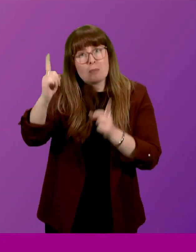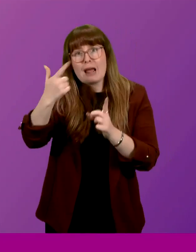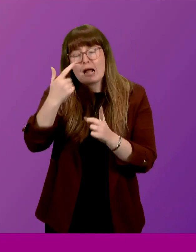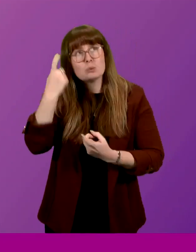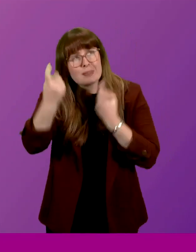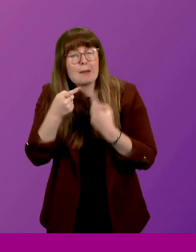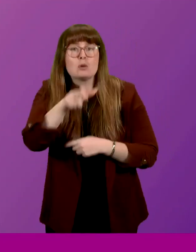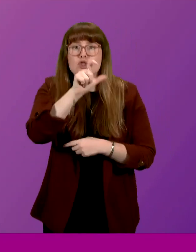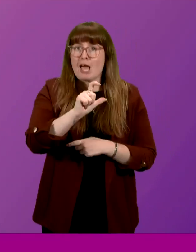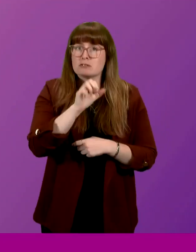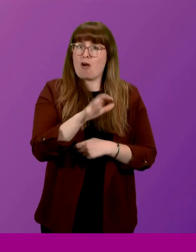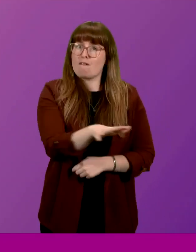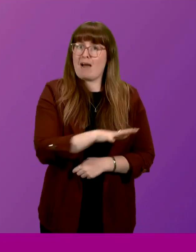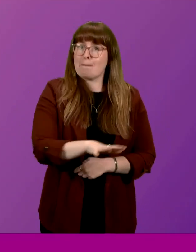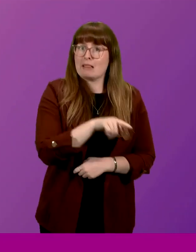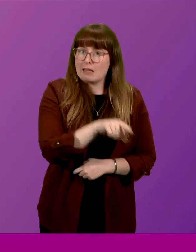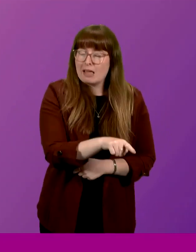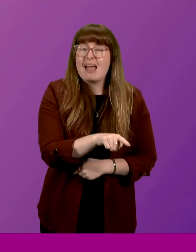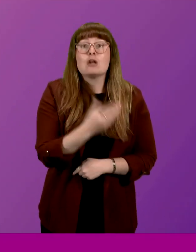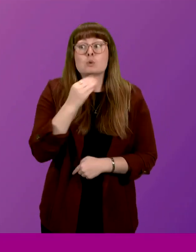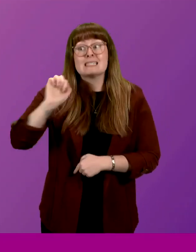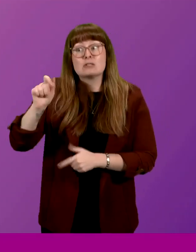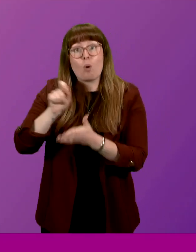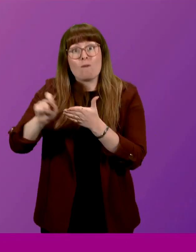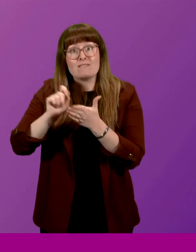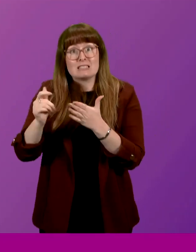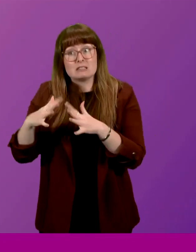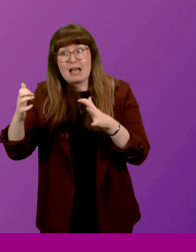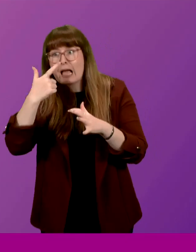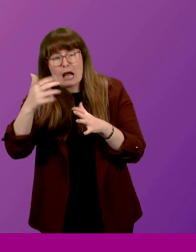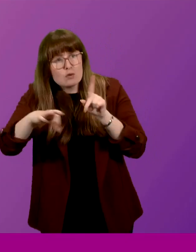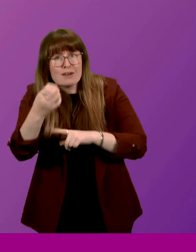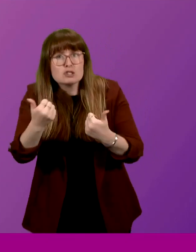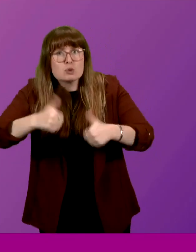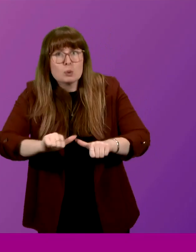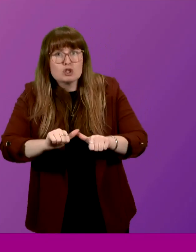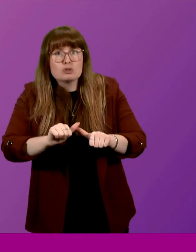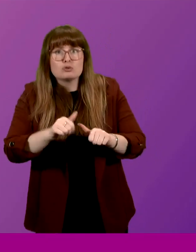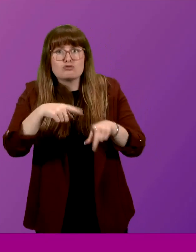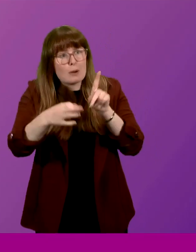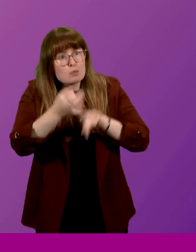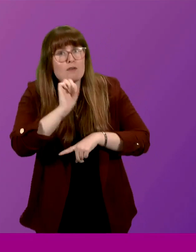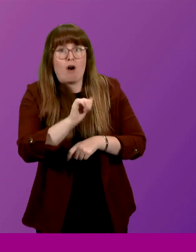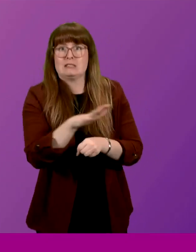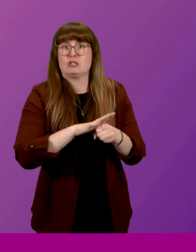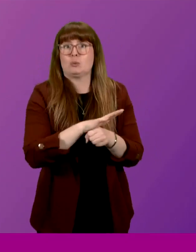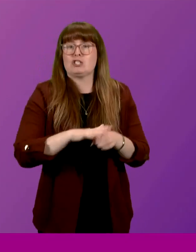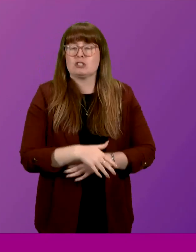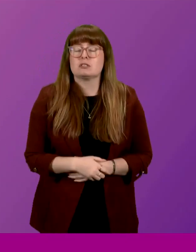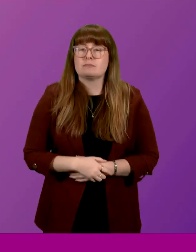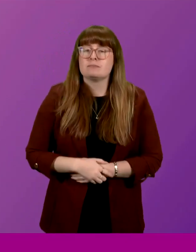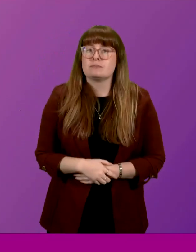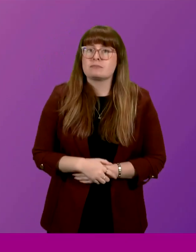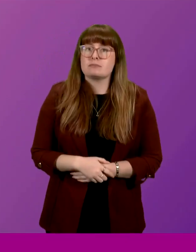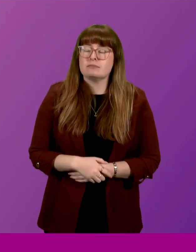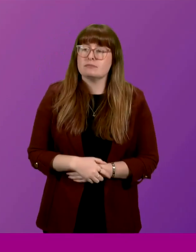of Chelsea and her family and use his office to see if a solution can be identified to this dreadful situation? First Minister.